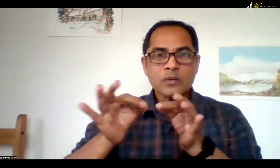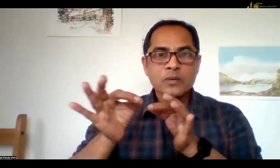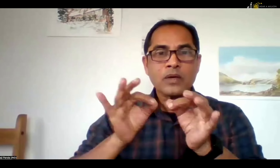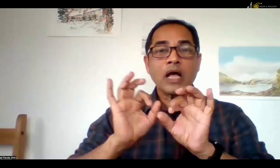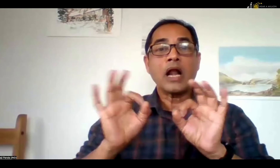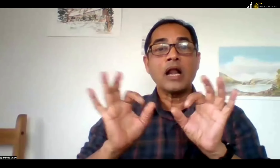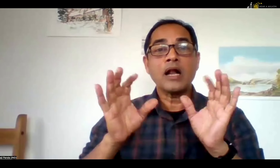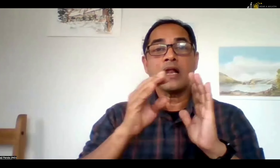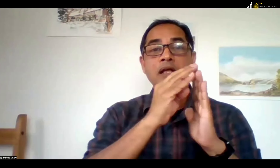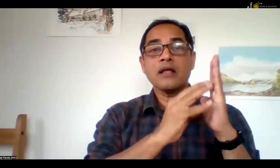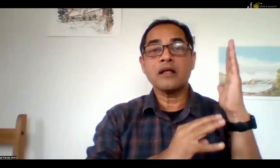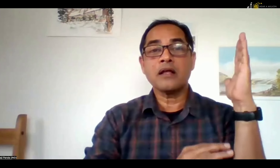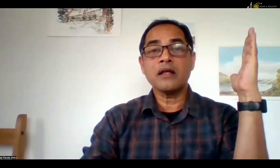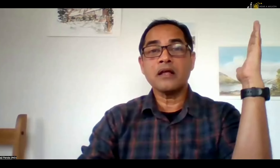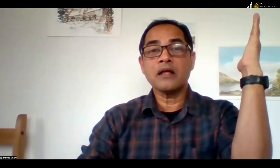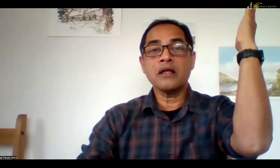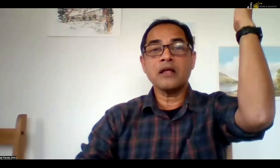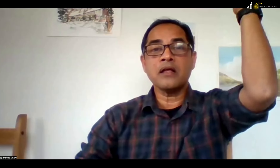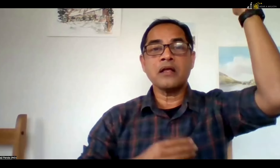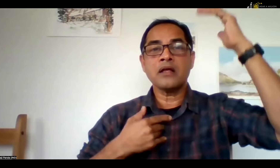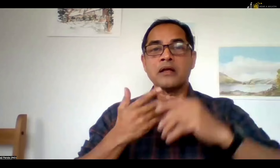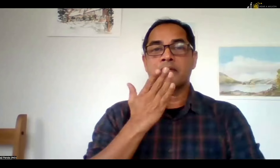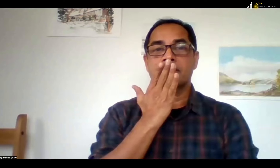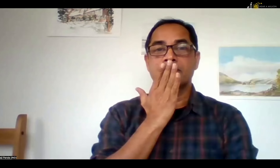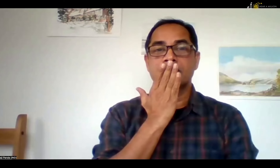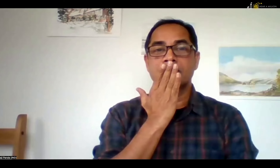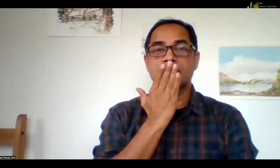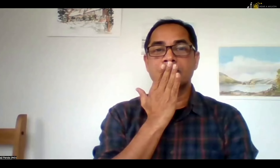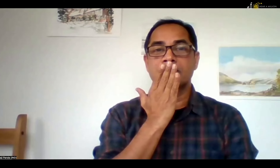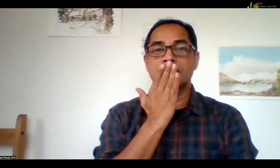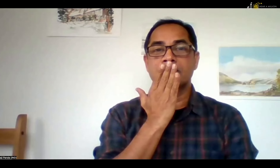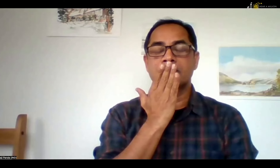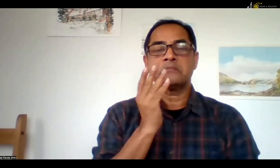room. We are still focusing about